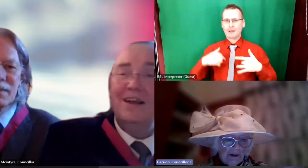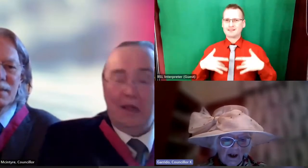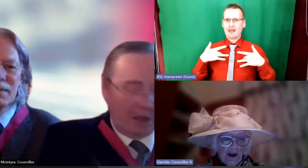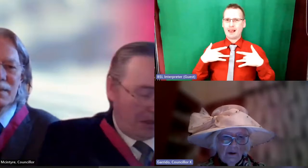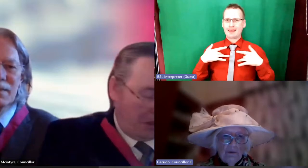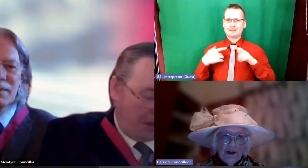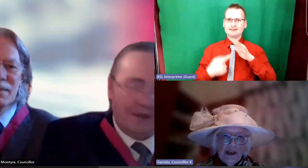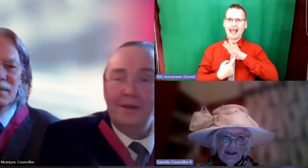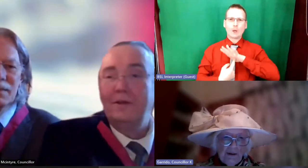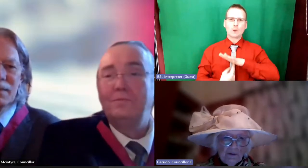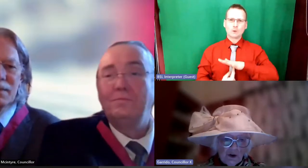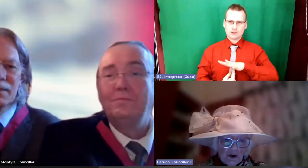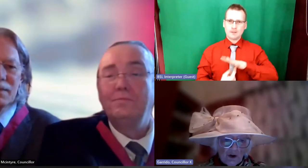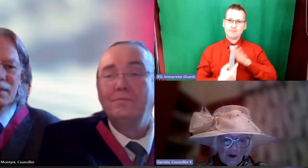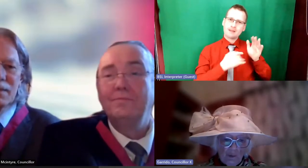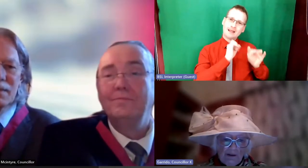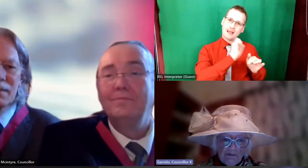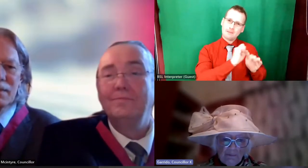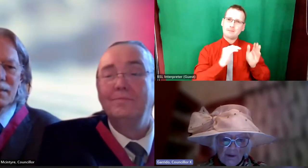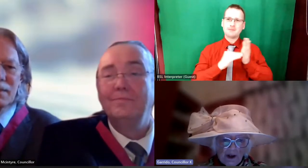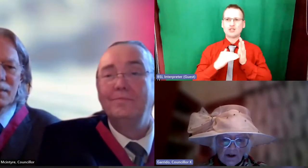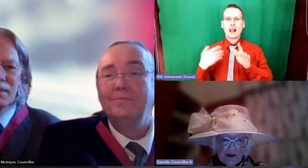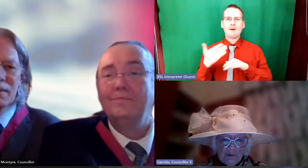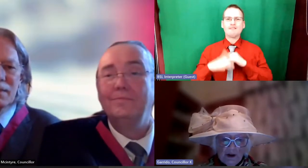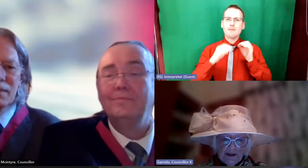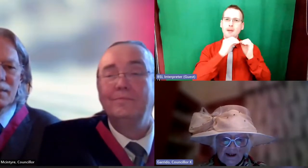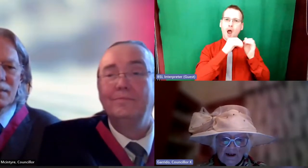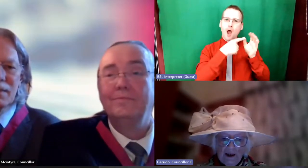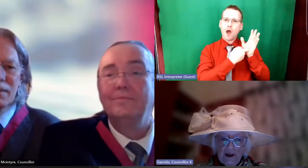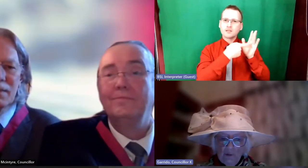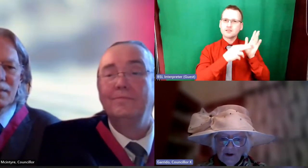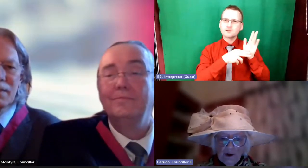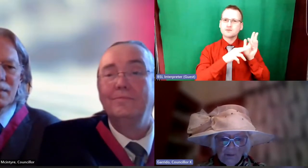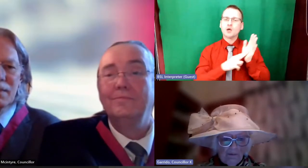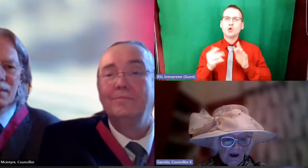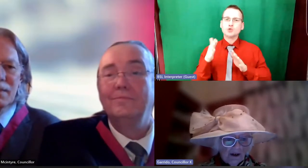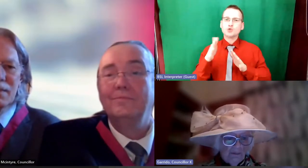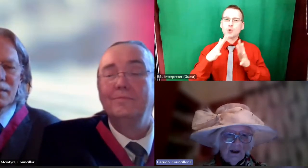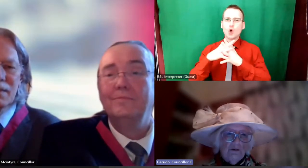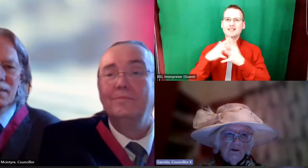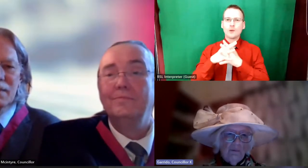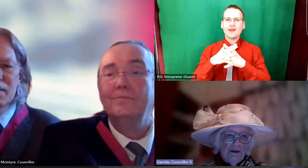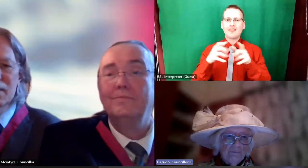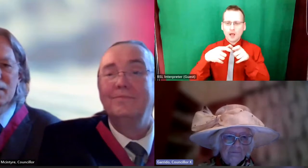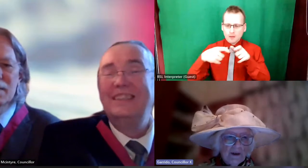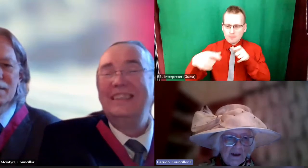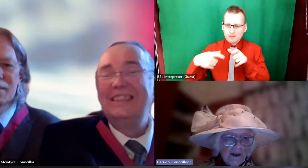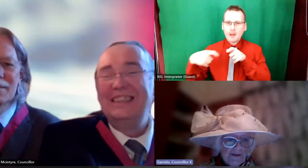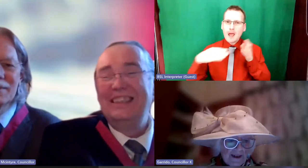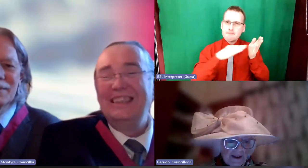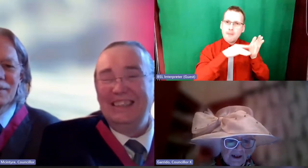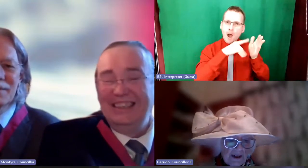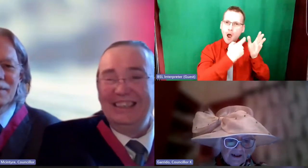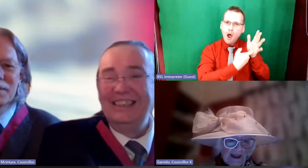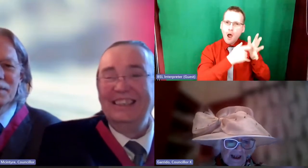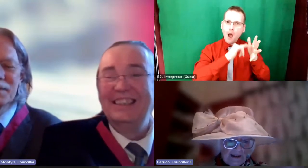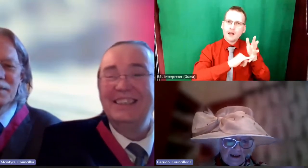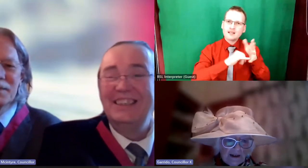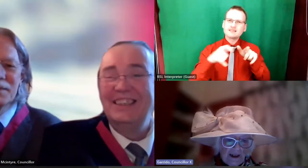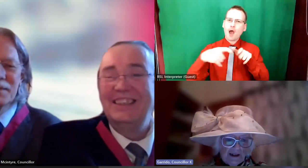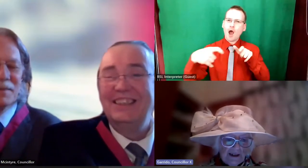down, Michelle and him trudged all the way from Barton to Worsley with a couple of Mars bars for me. This is